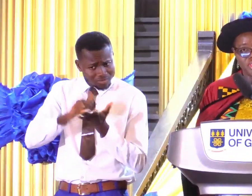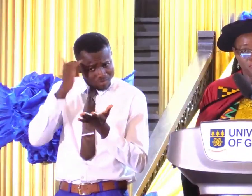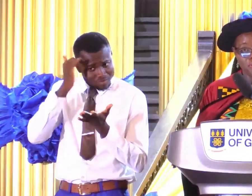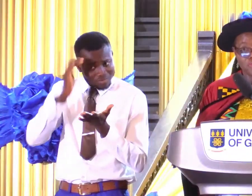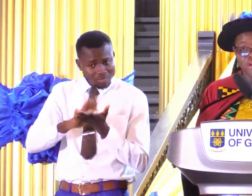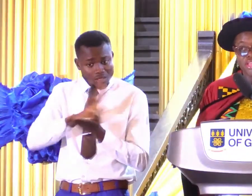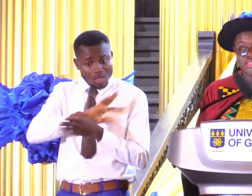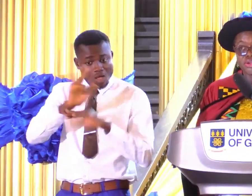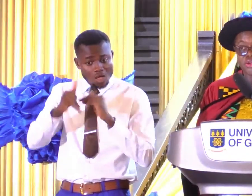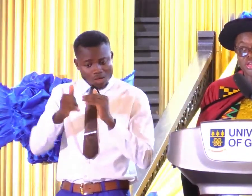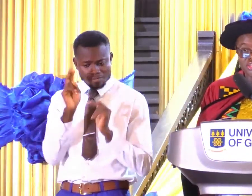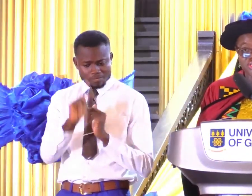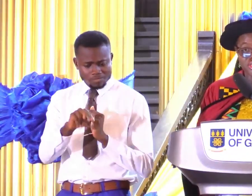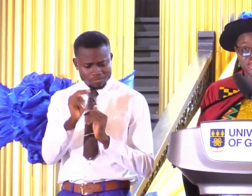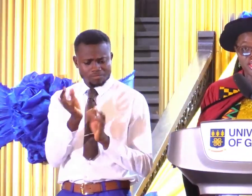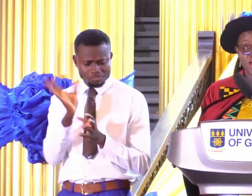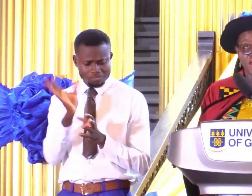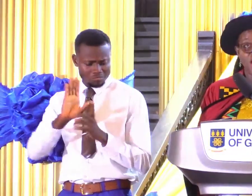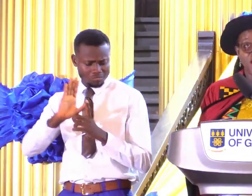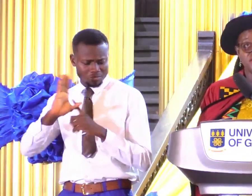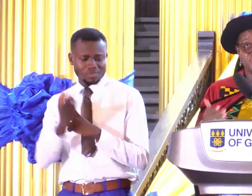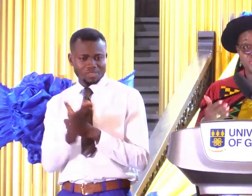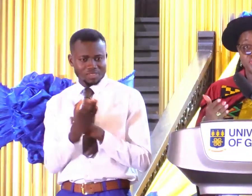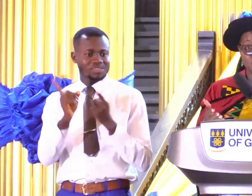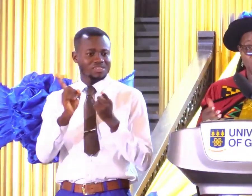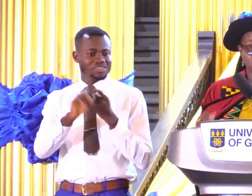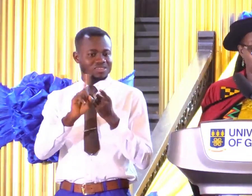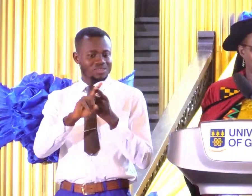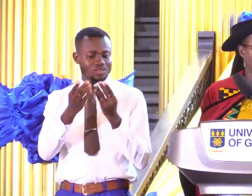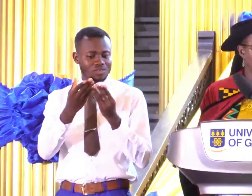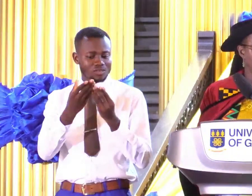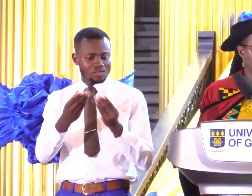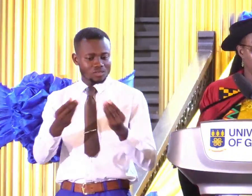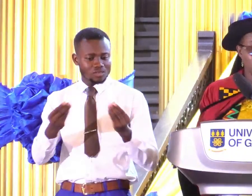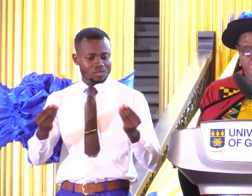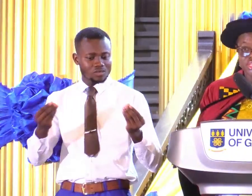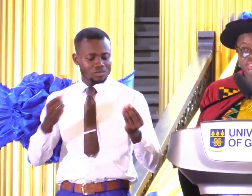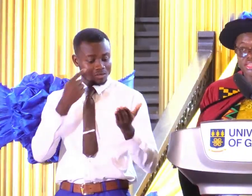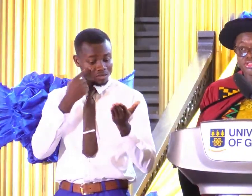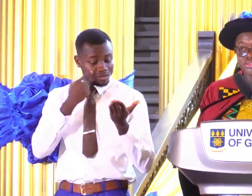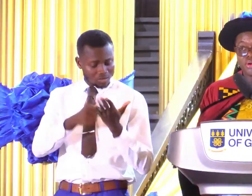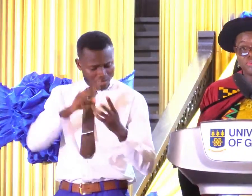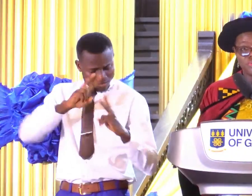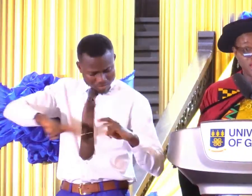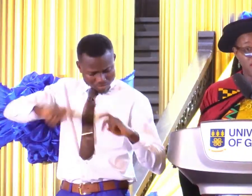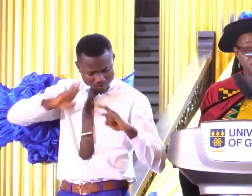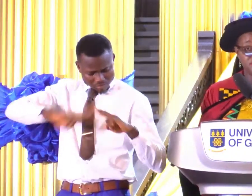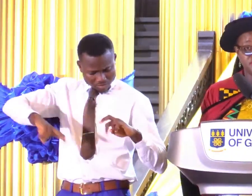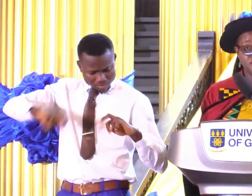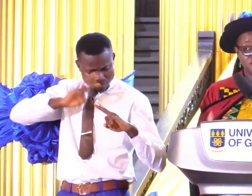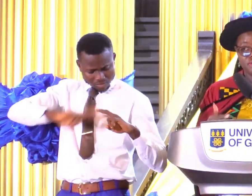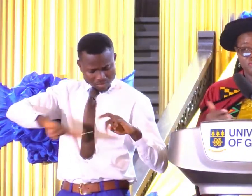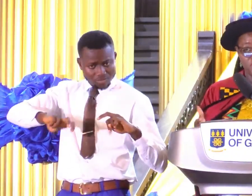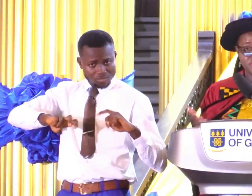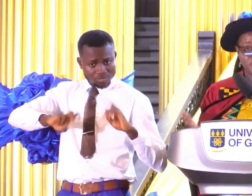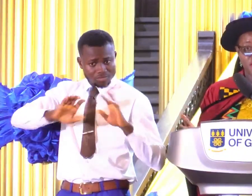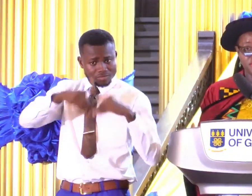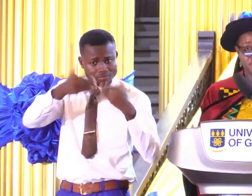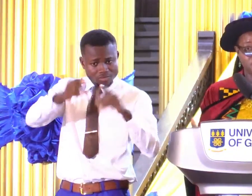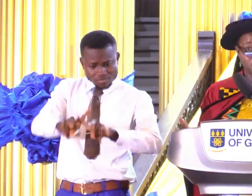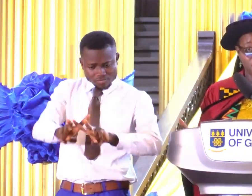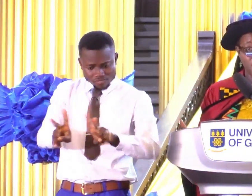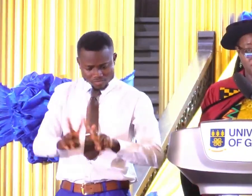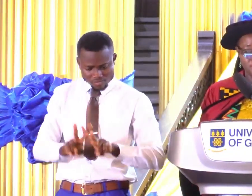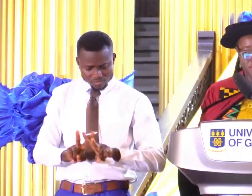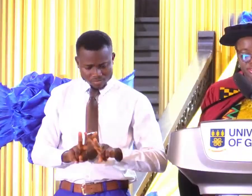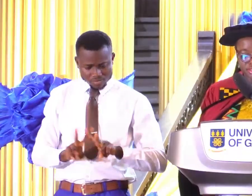the appropriate condition, as we saw from her research regarding the various kinds